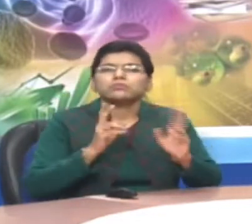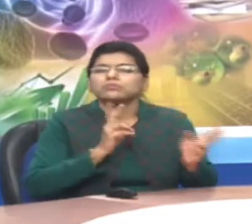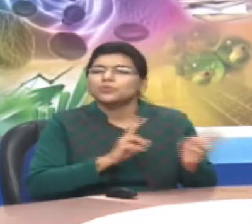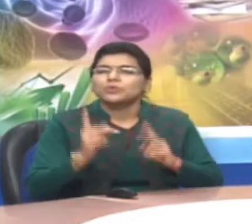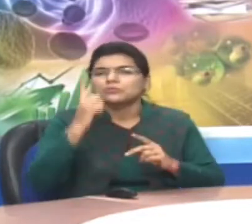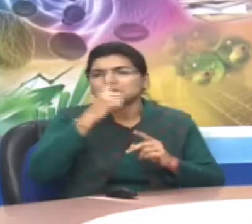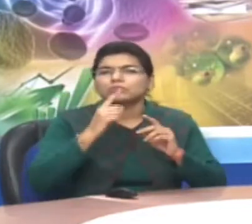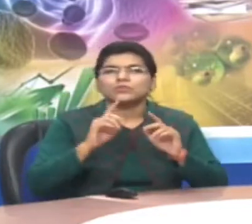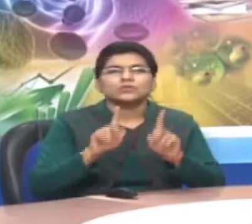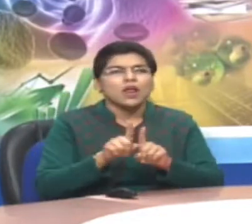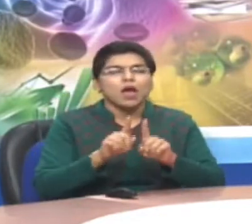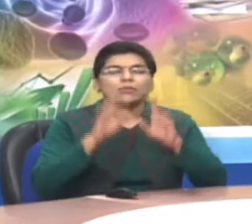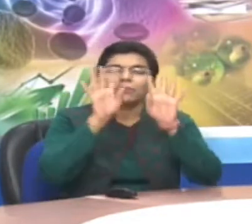nonchalant is your word, I think.